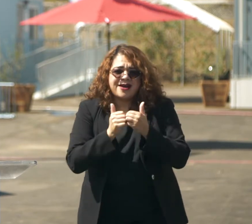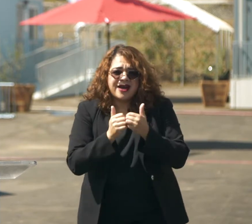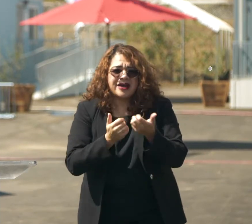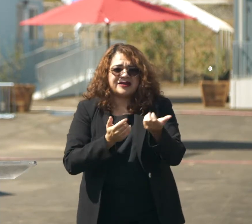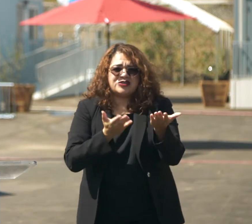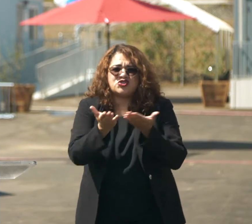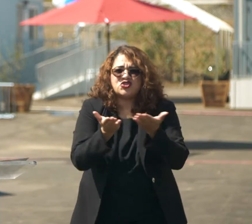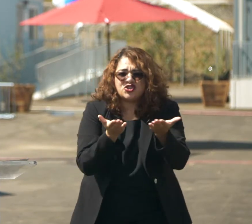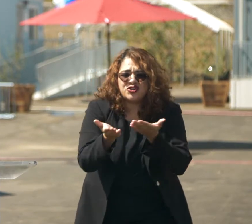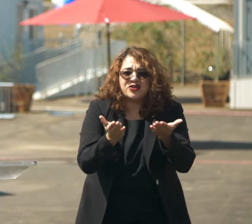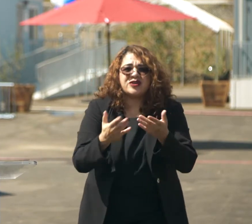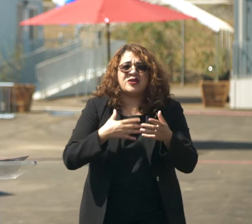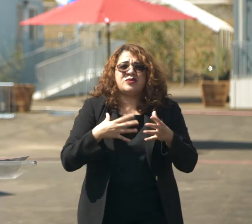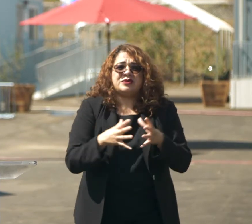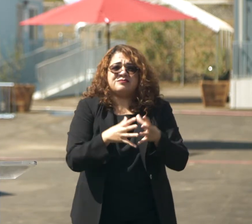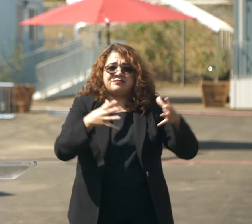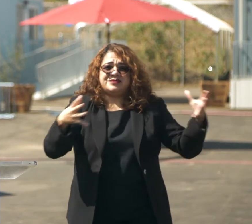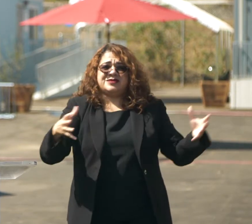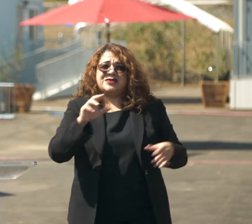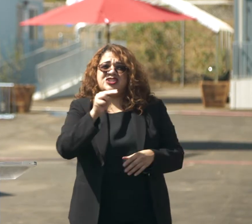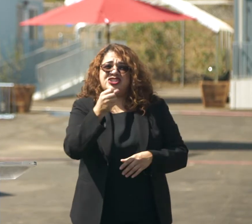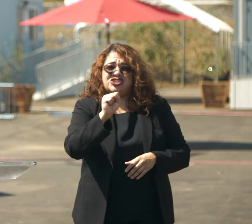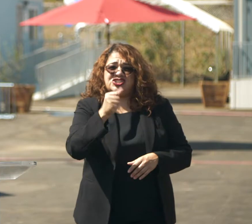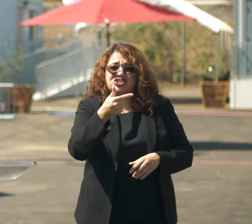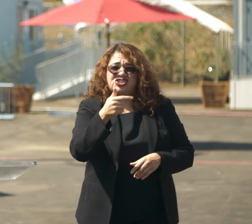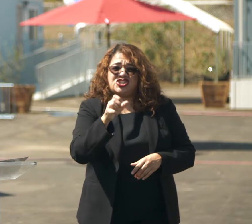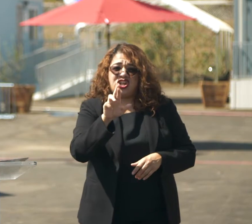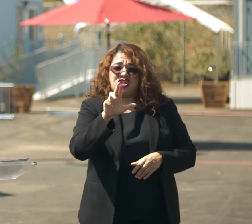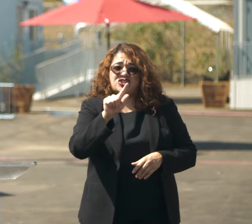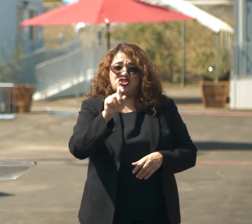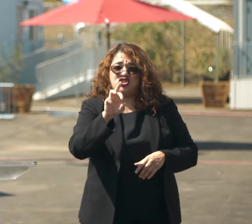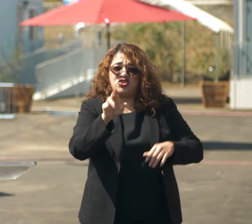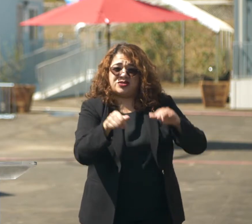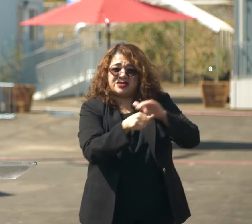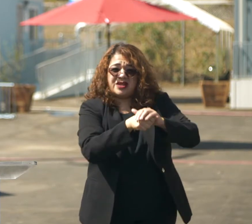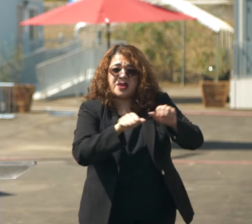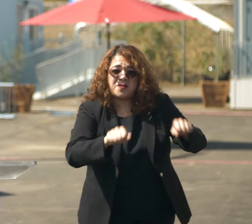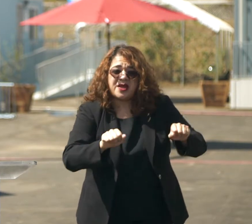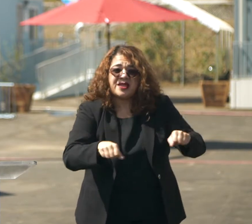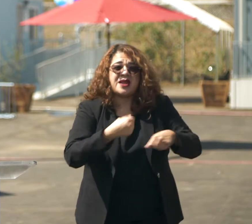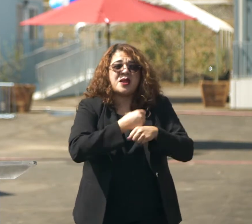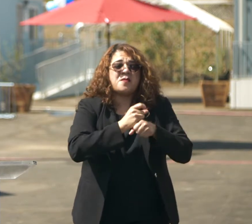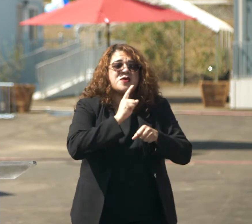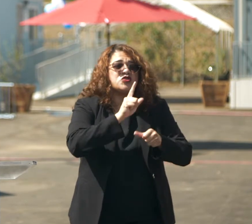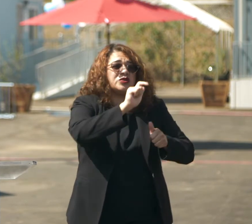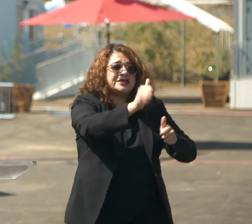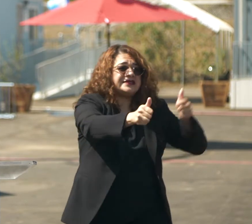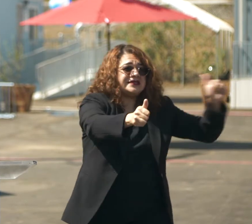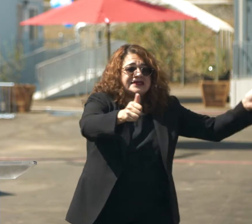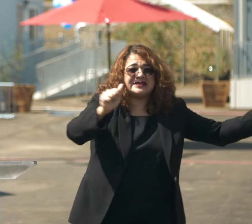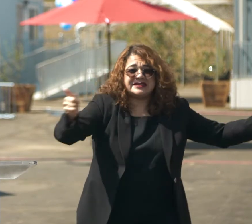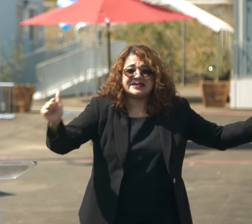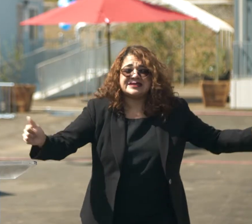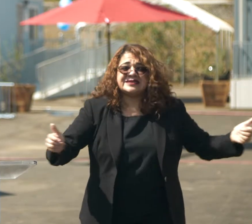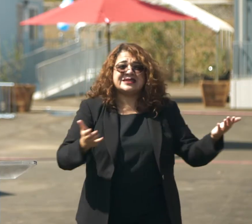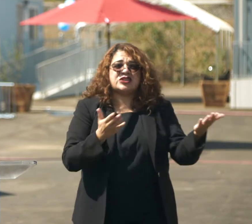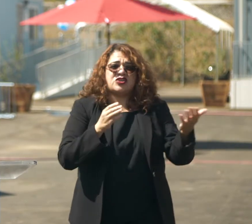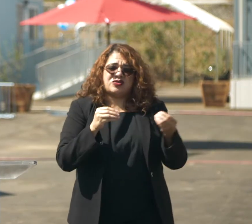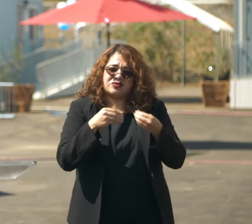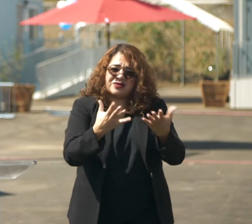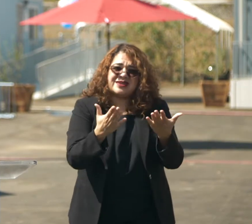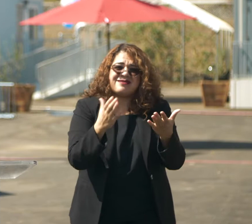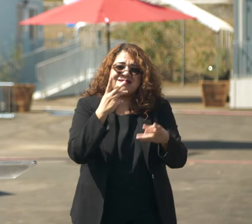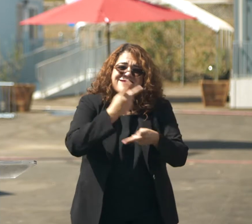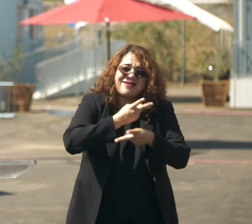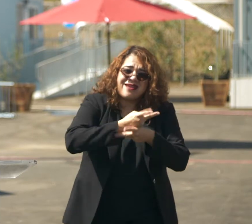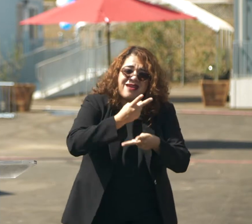shelter capacity. We've worked with organizations to ensure that giving is happening across the city. Our continuum of care and our